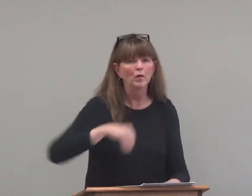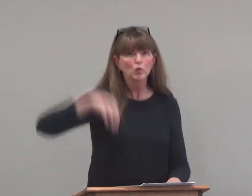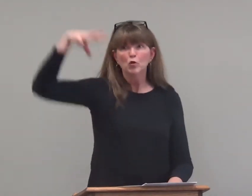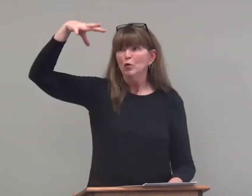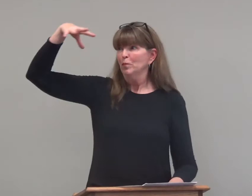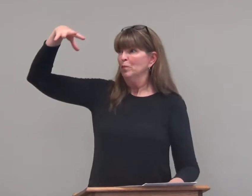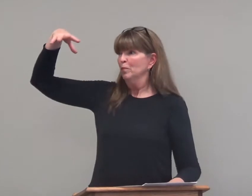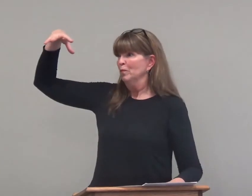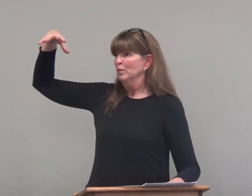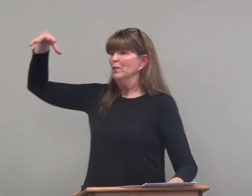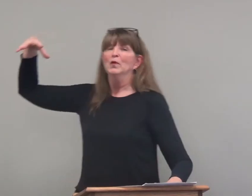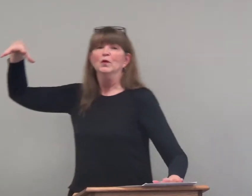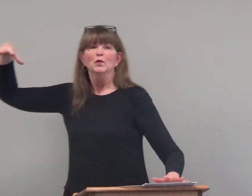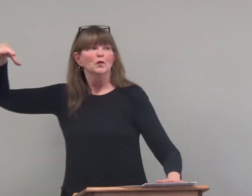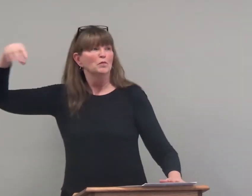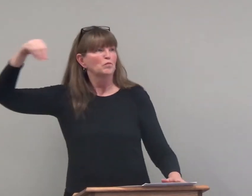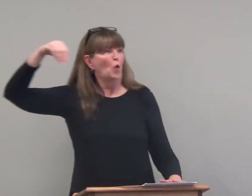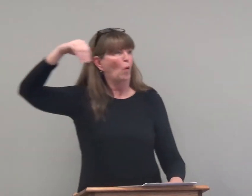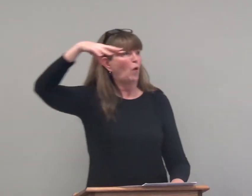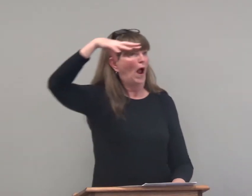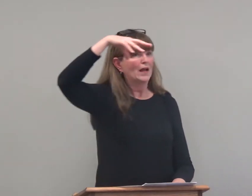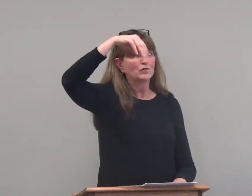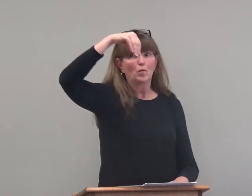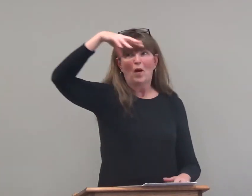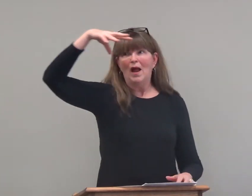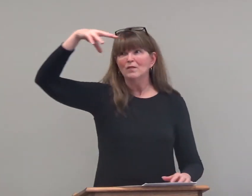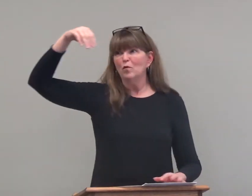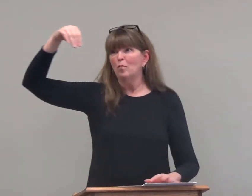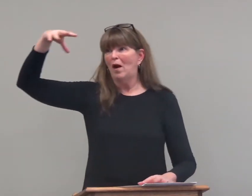and love people, our light shines brightly.